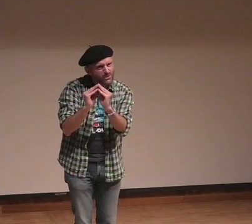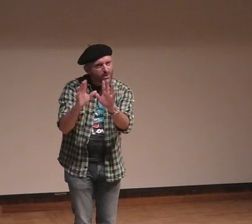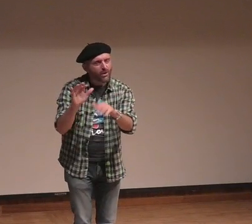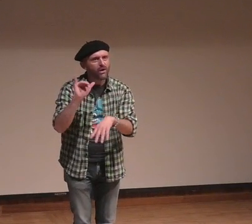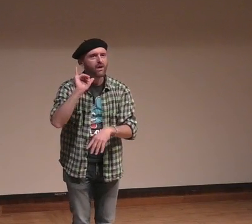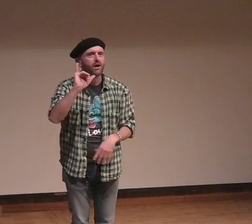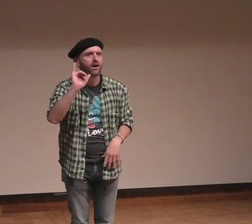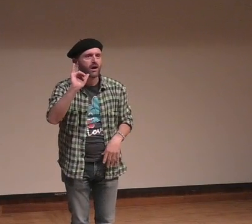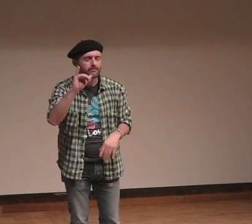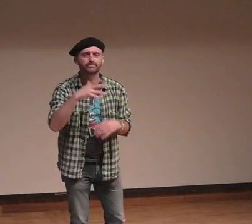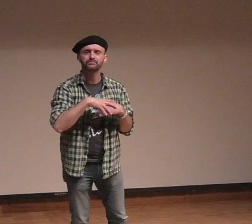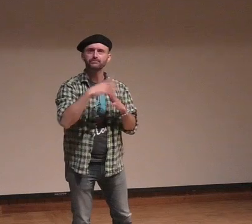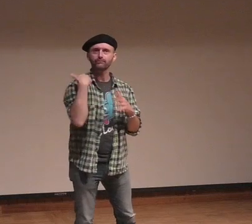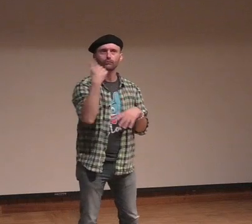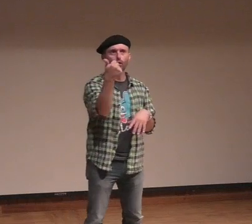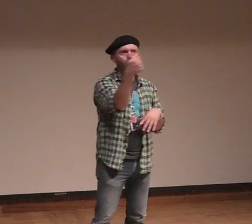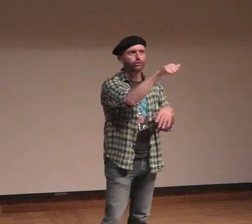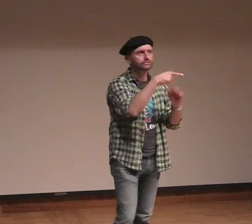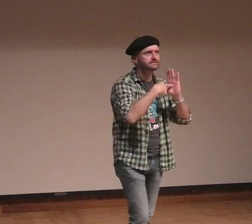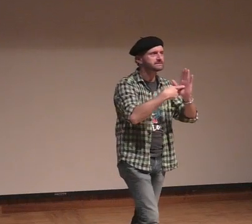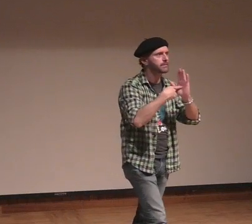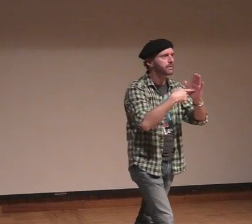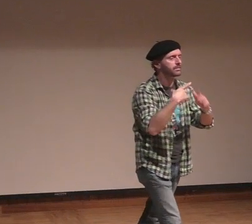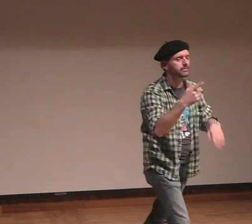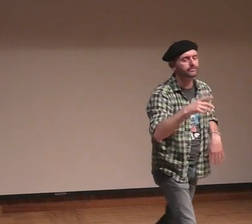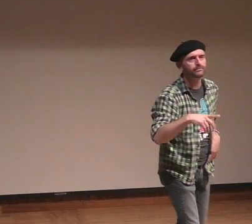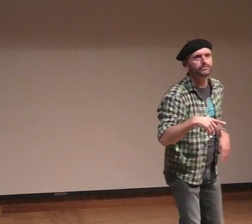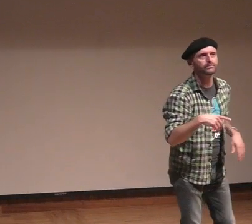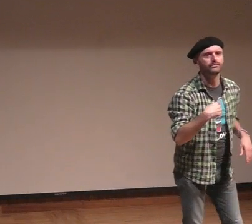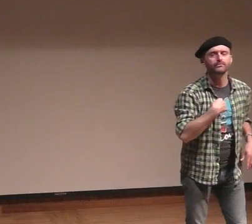And so I was really interested in that and wanted to learn more and more about it.